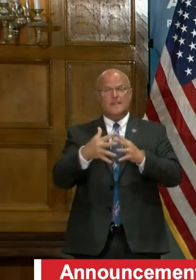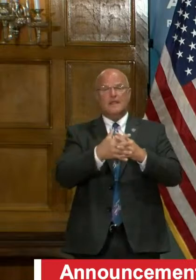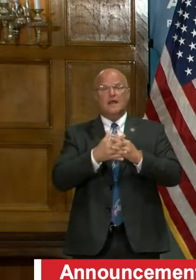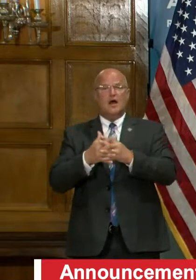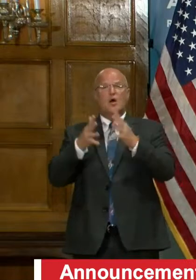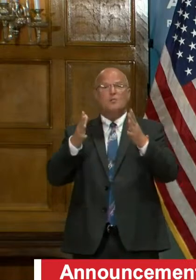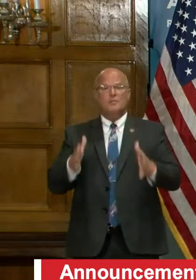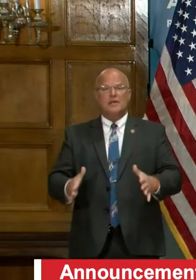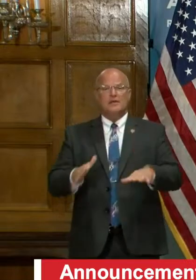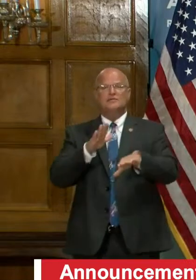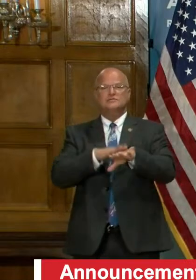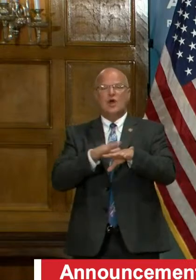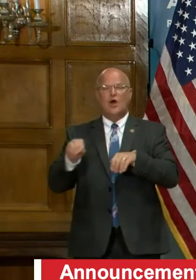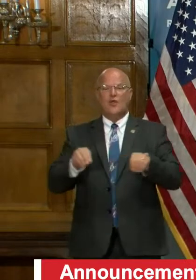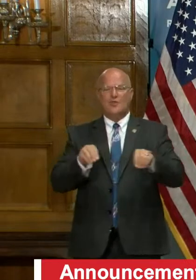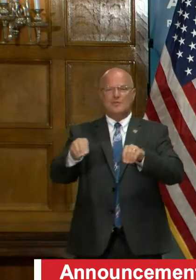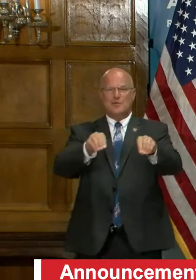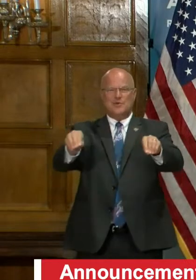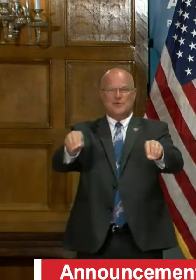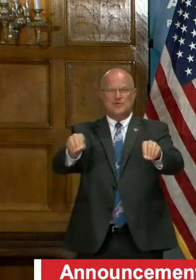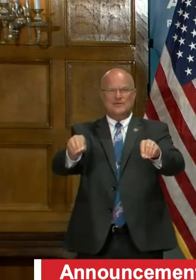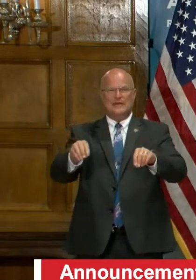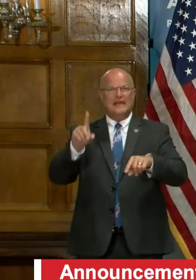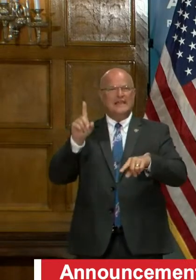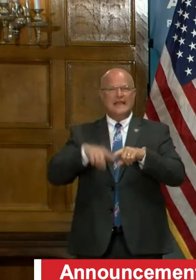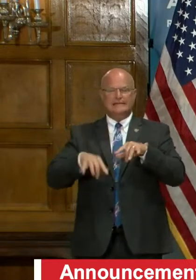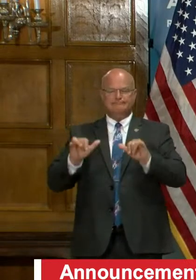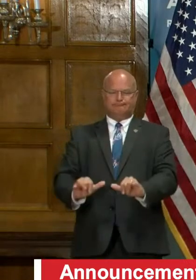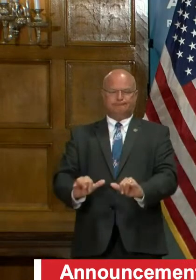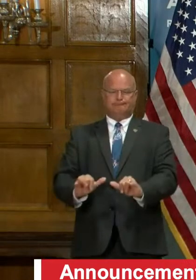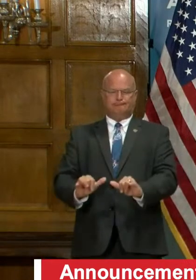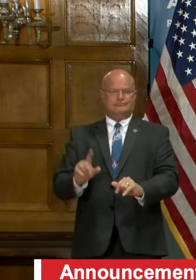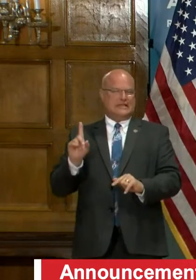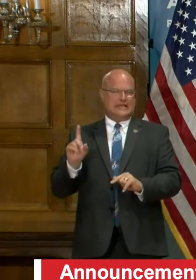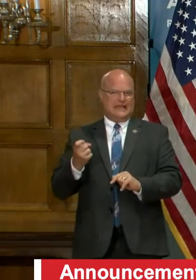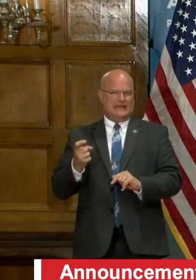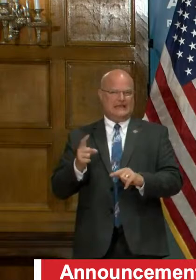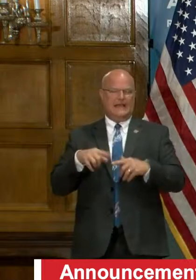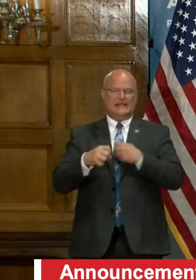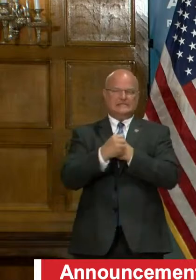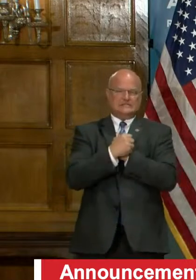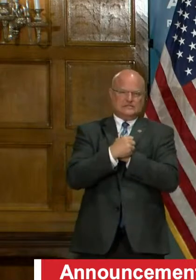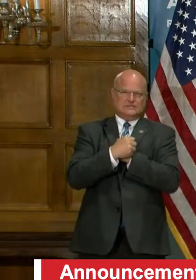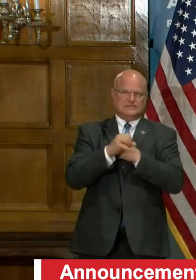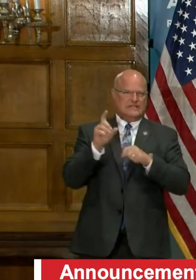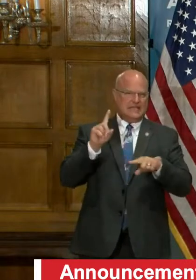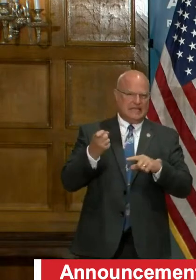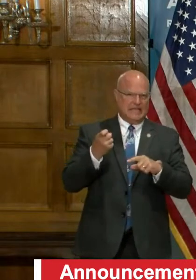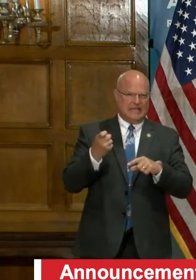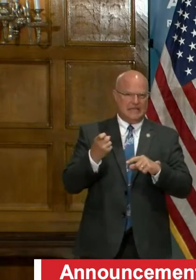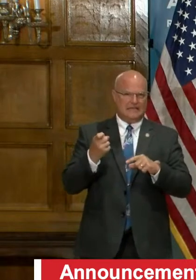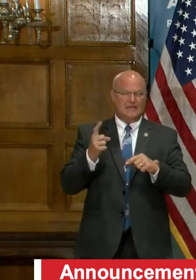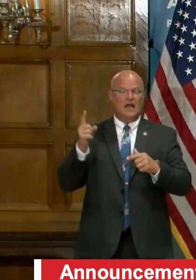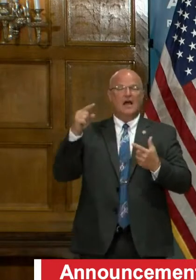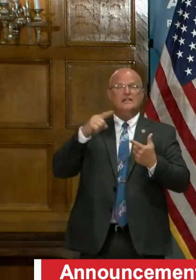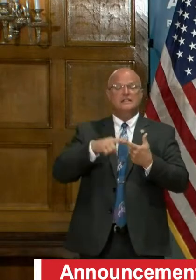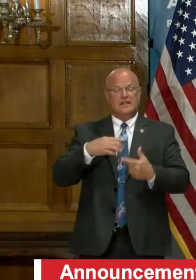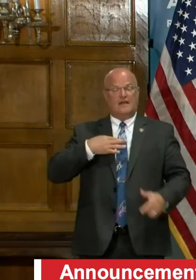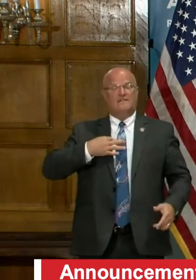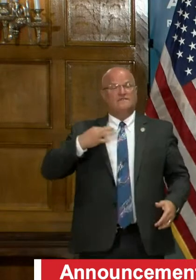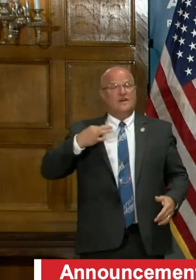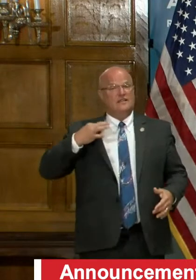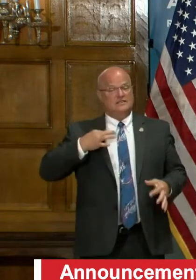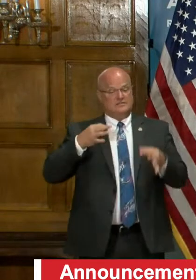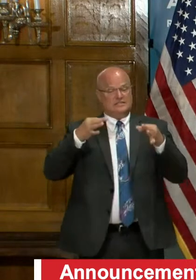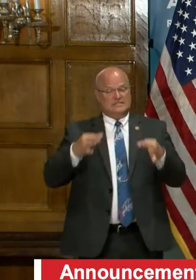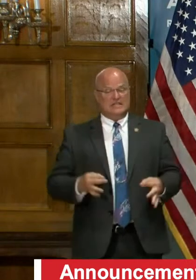are on the move, and they can't be tied down and they can't be restrained unless they make a voluntary decision